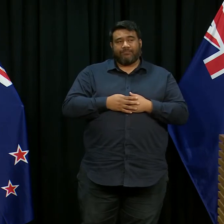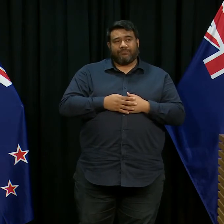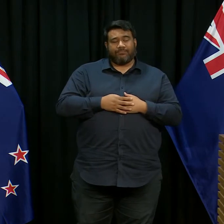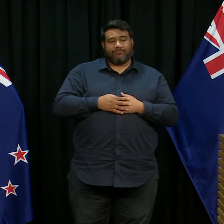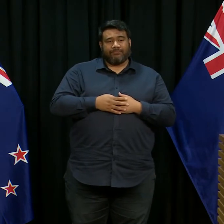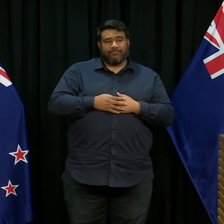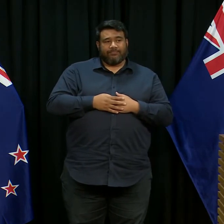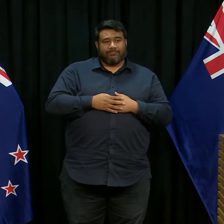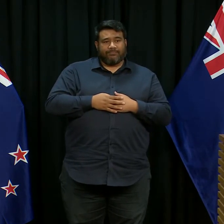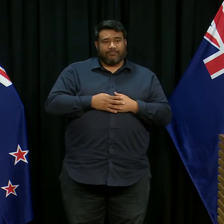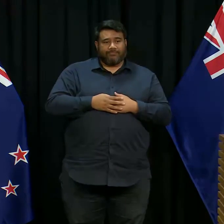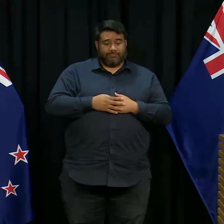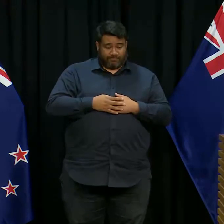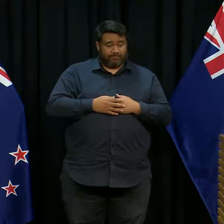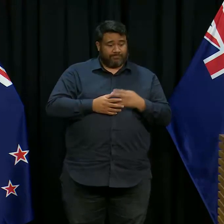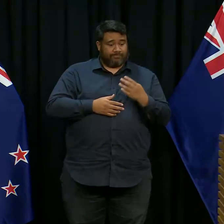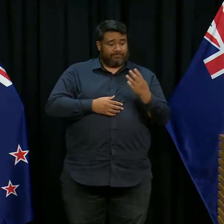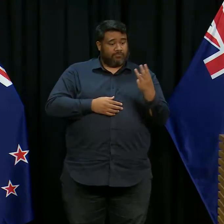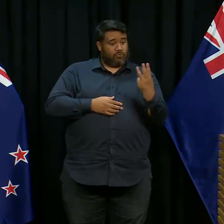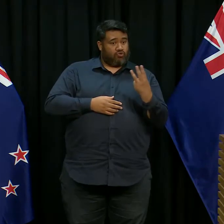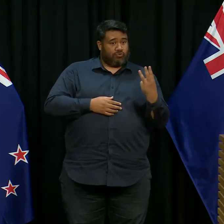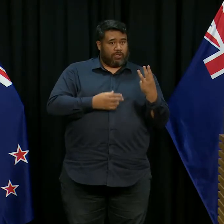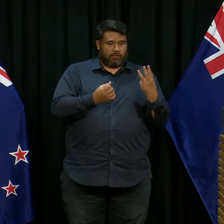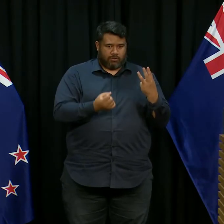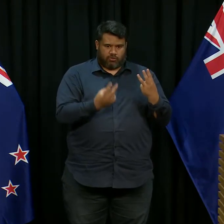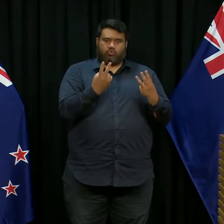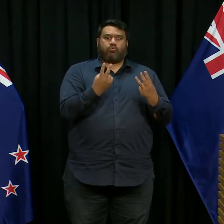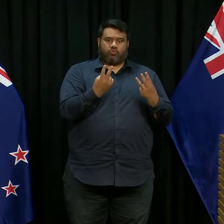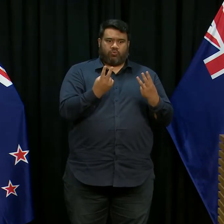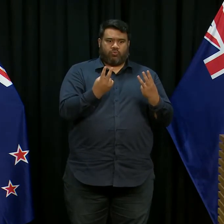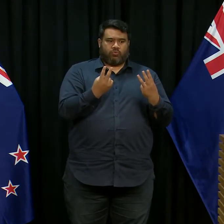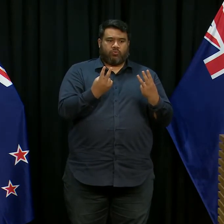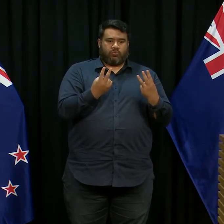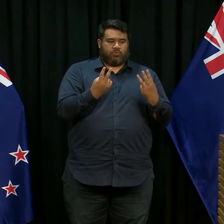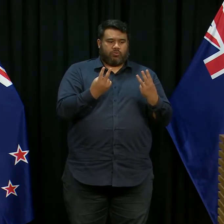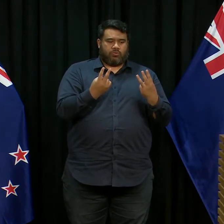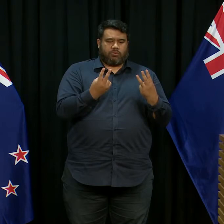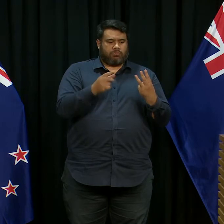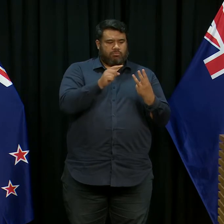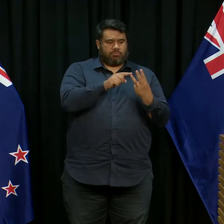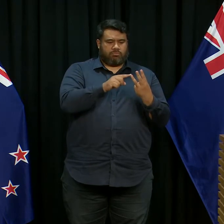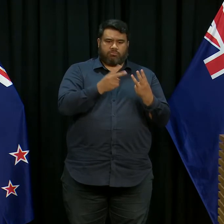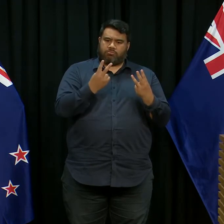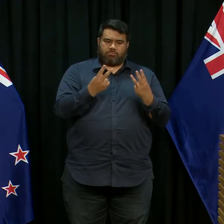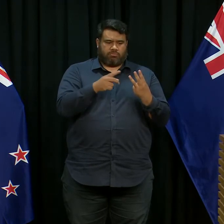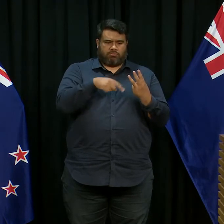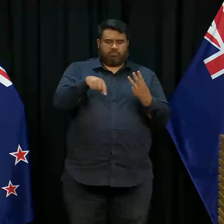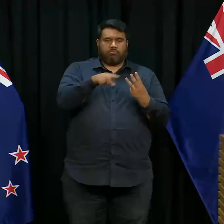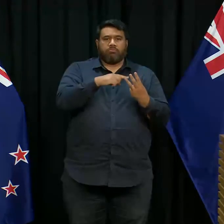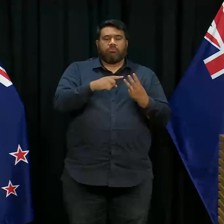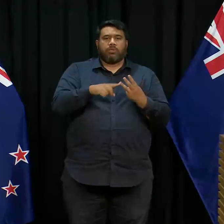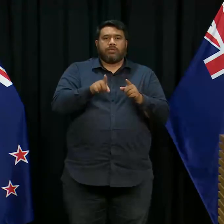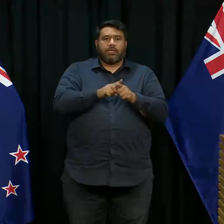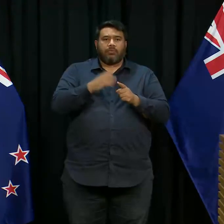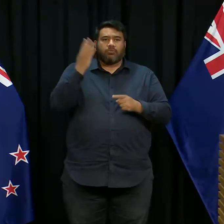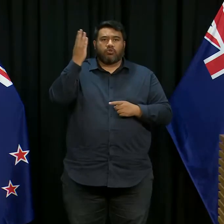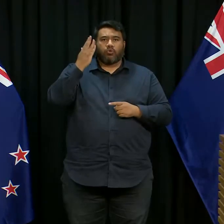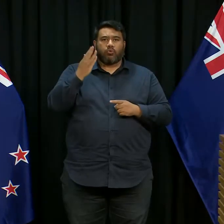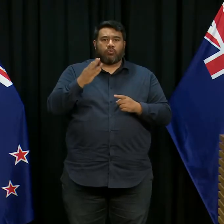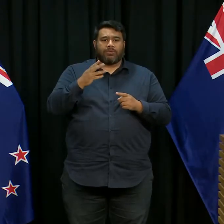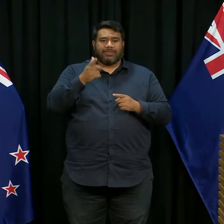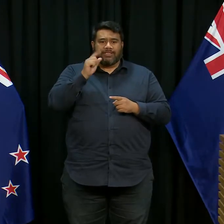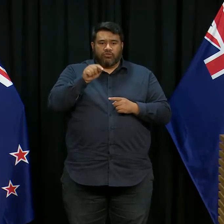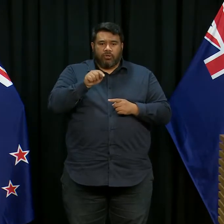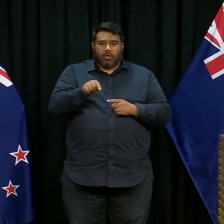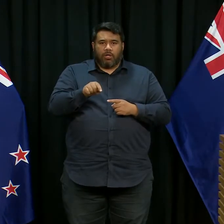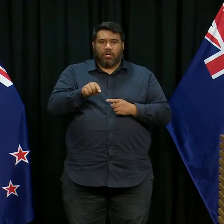protocol are those who were the close contacts. So the classmates of the original case and the teachers that interacted with that class. So they have a 14-day